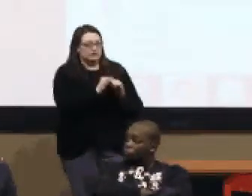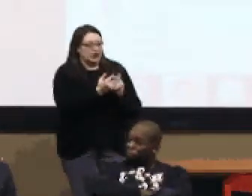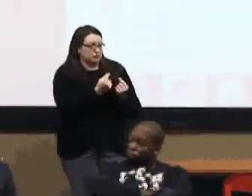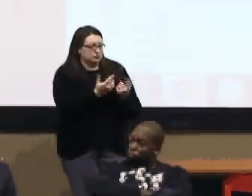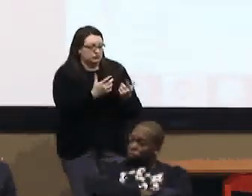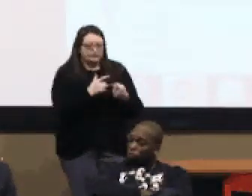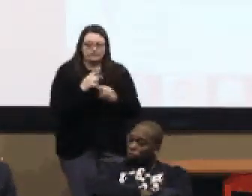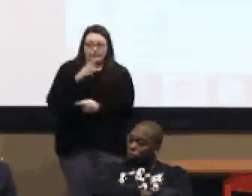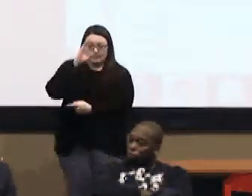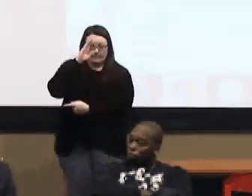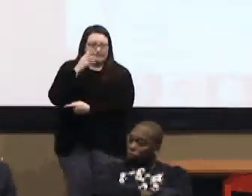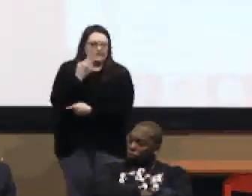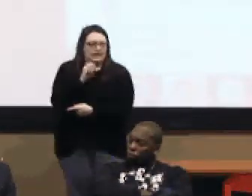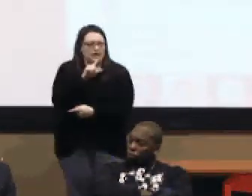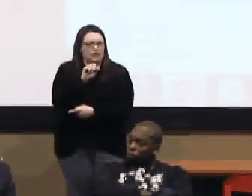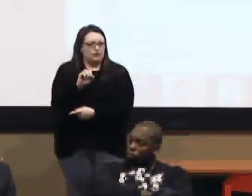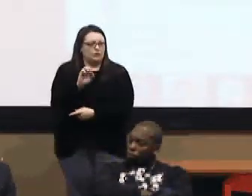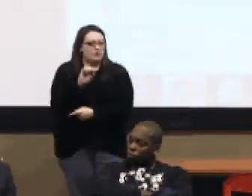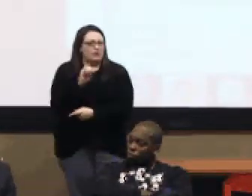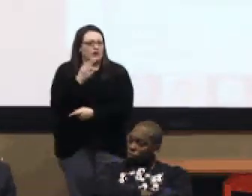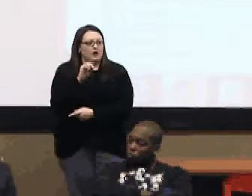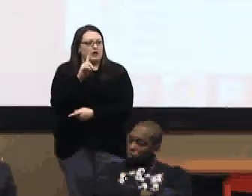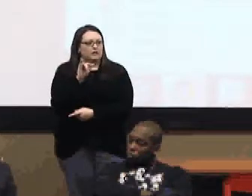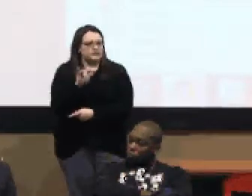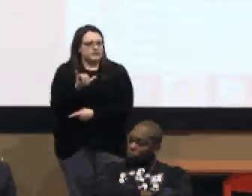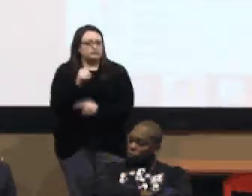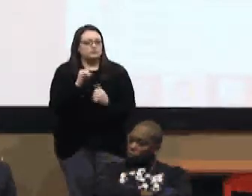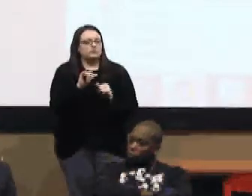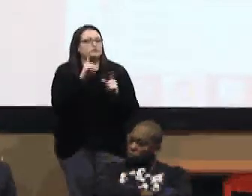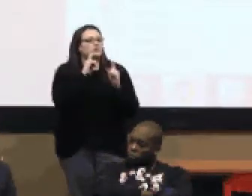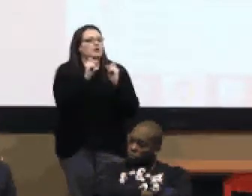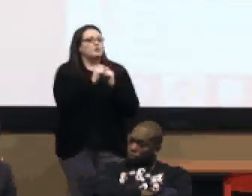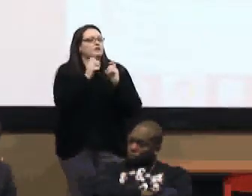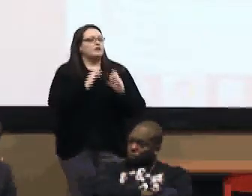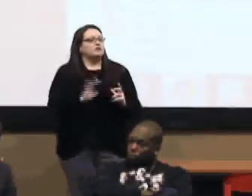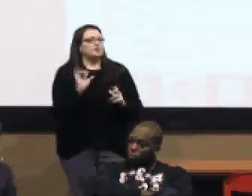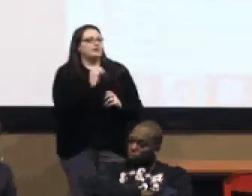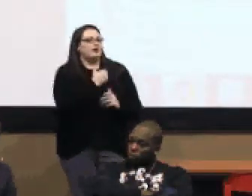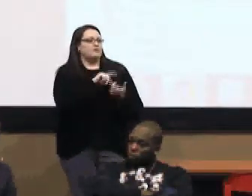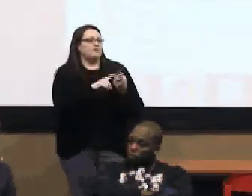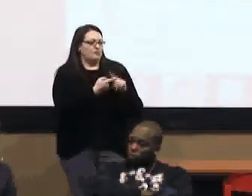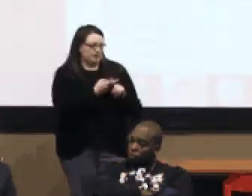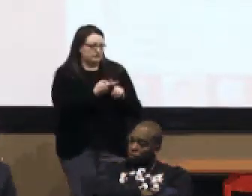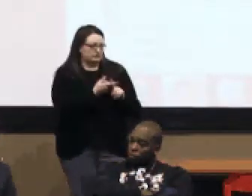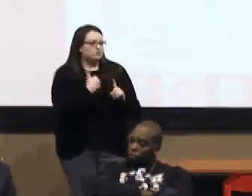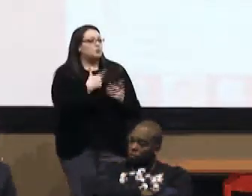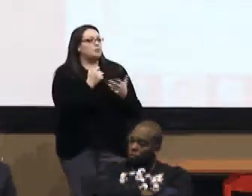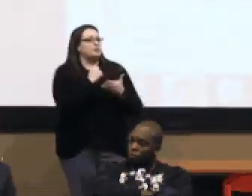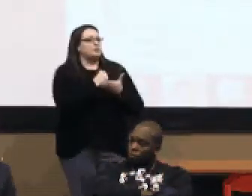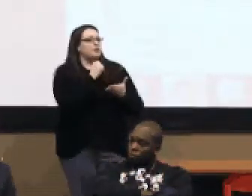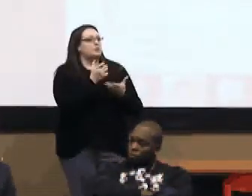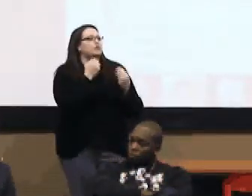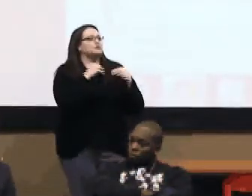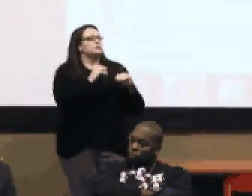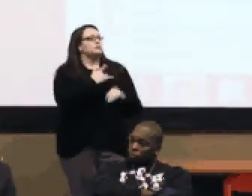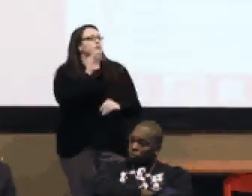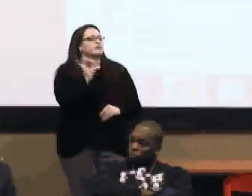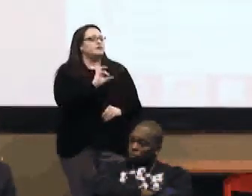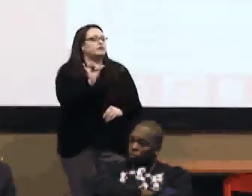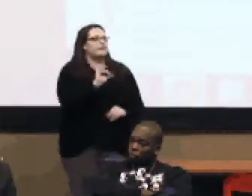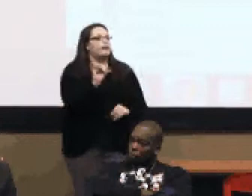Hello Holiday, we try to talk to our customers like our friends, because we want our brand for Hello Holiday. We want the store to feel like